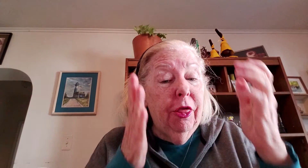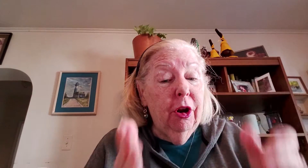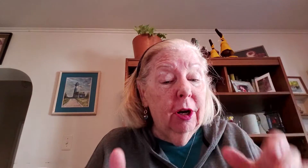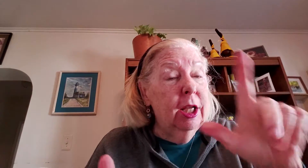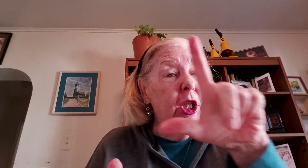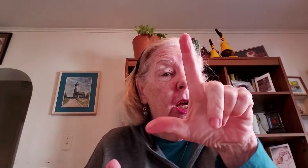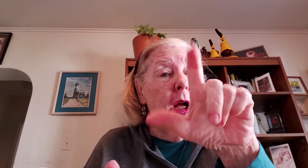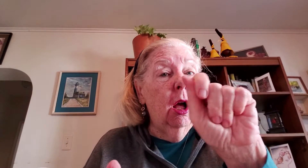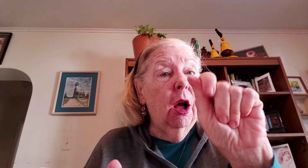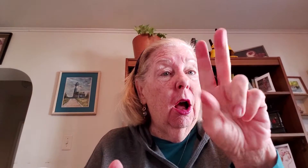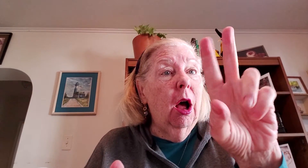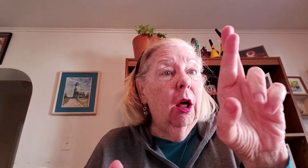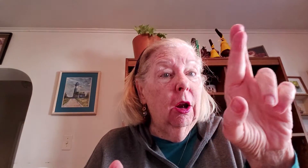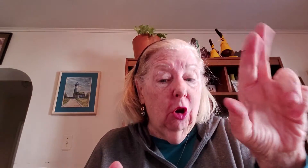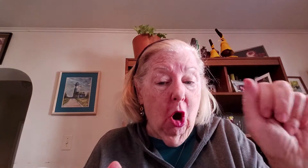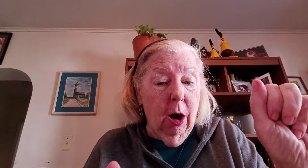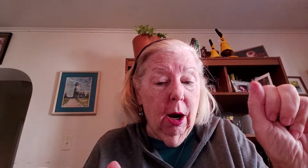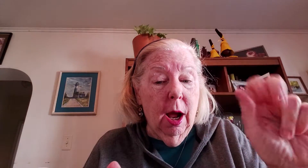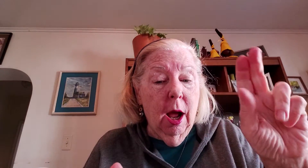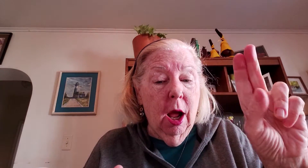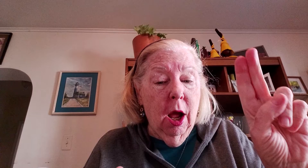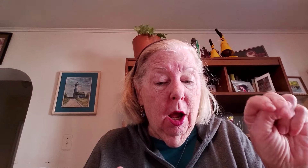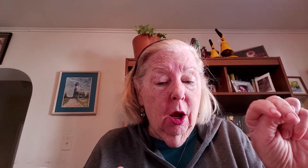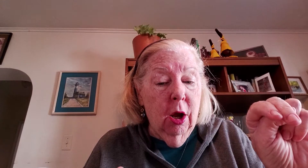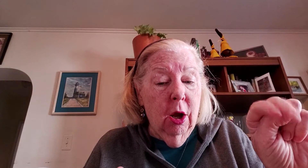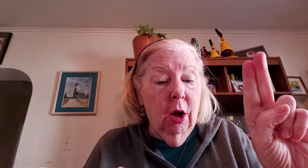author is Laura